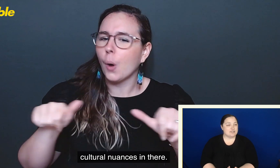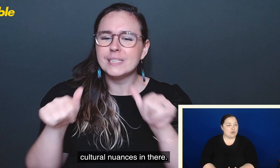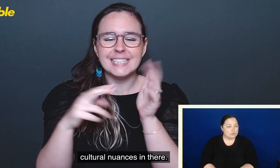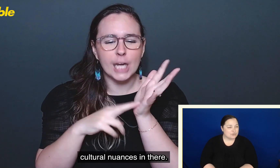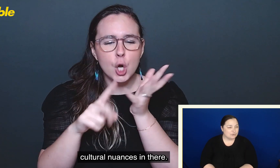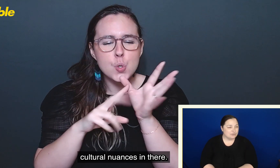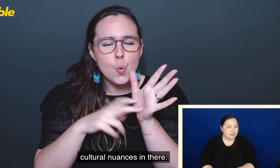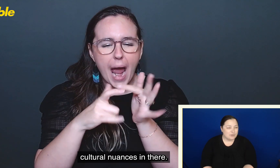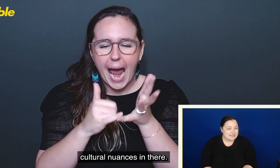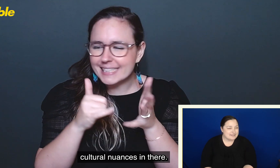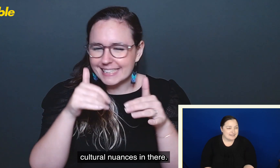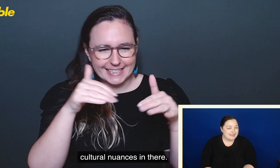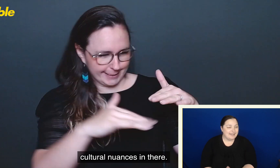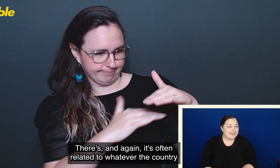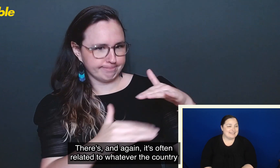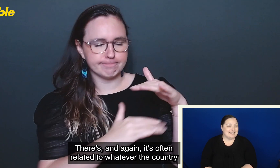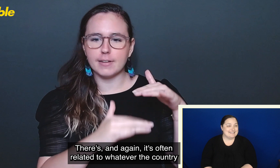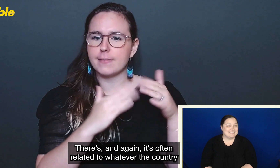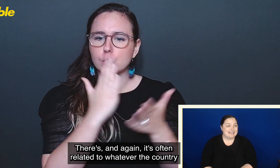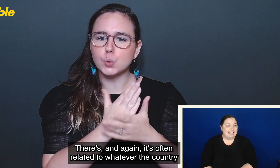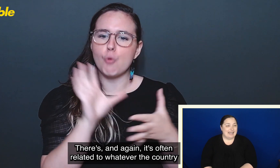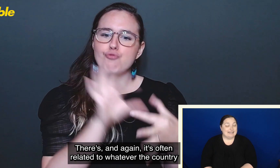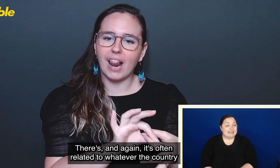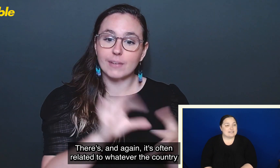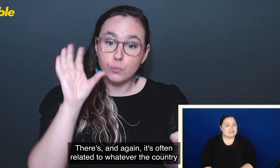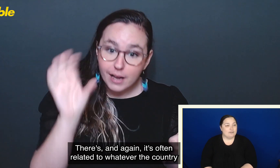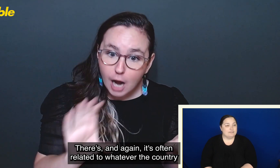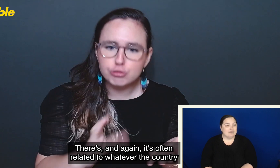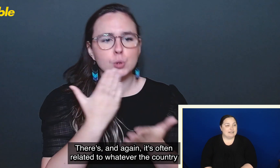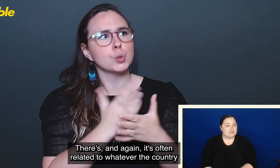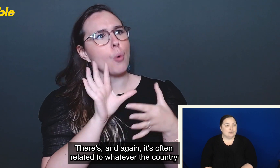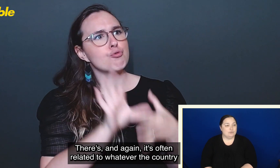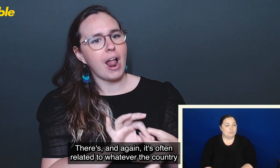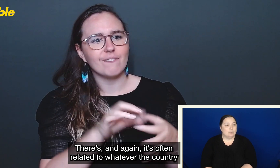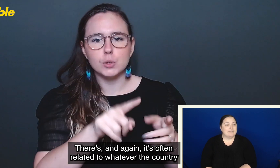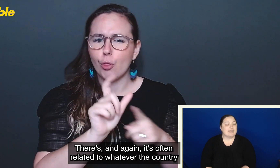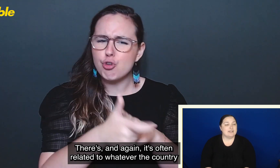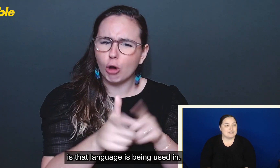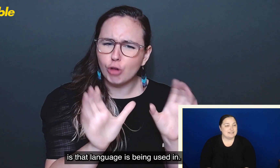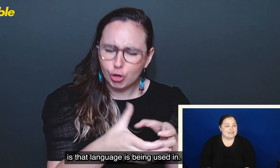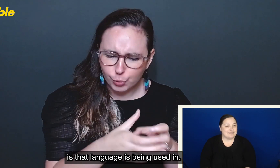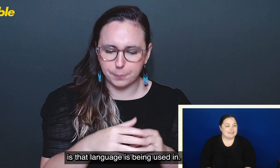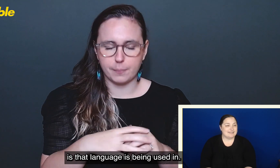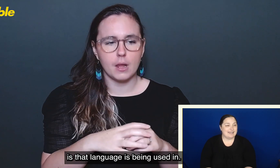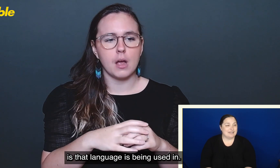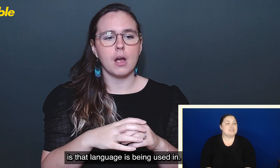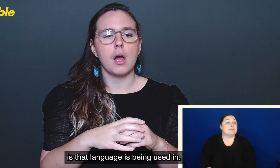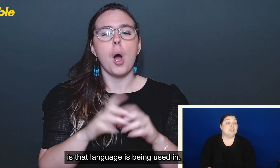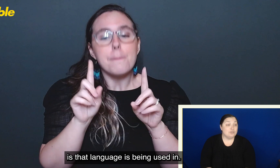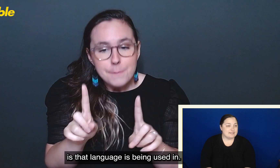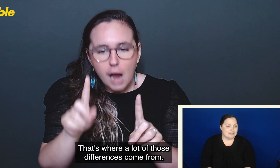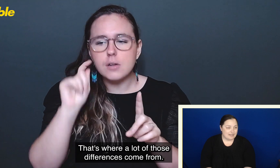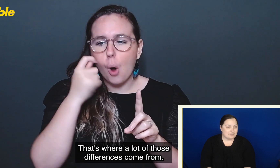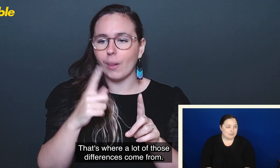there's cultural nuances in there. And again, it's often related to whatever the country is that language is